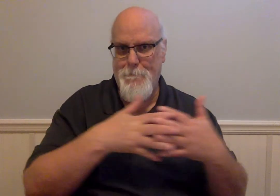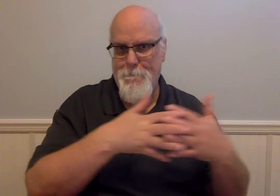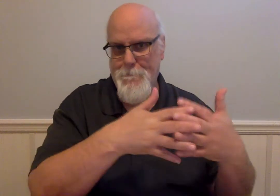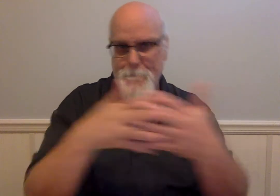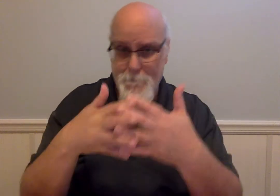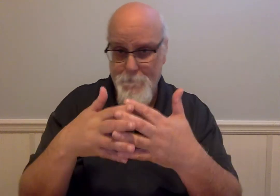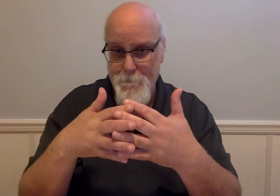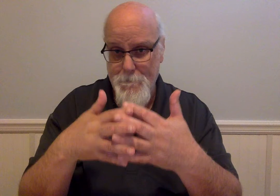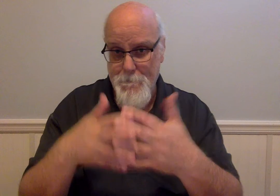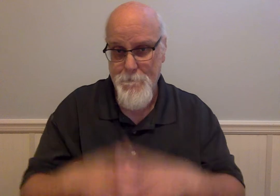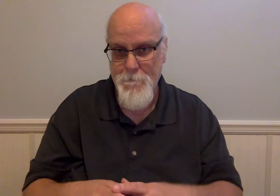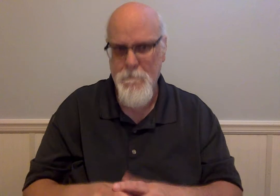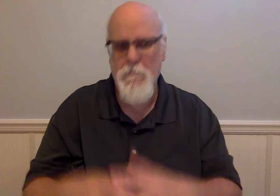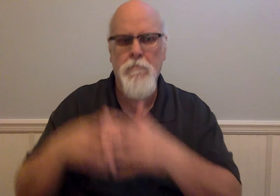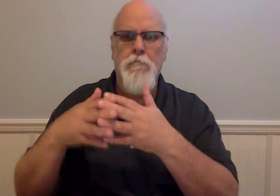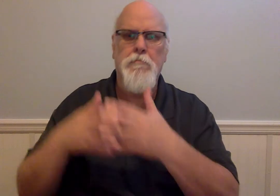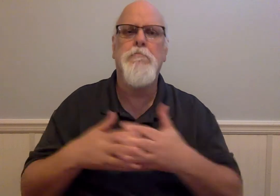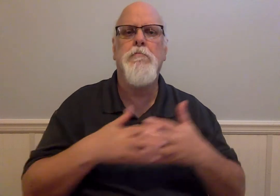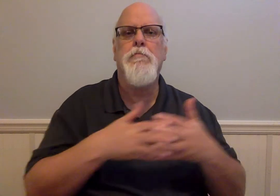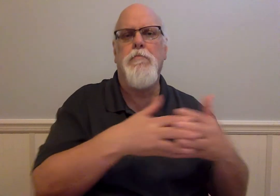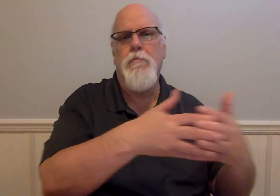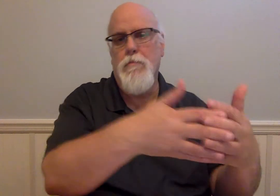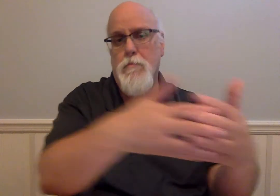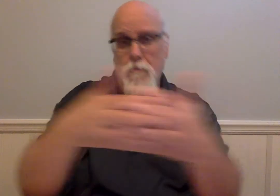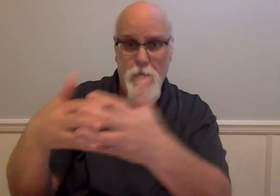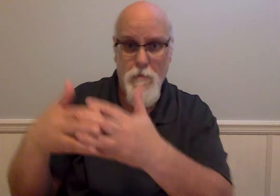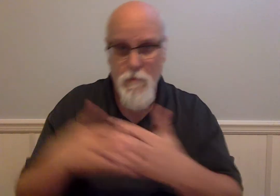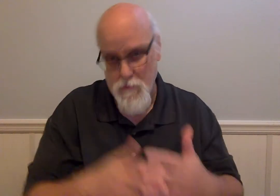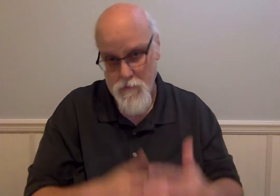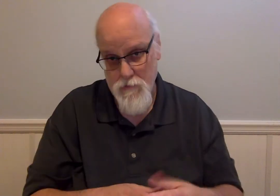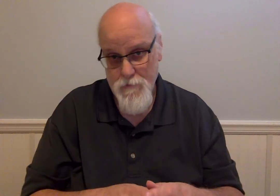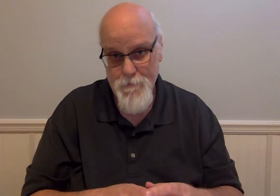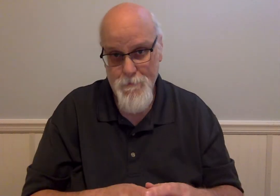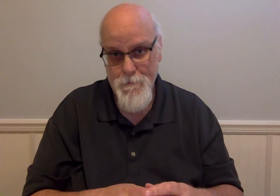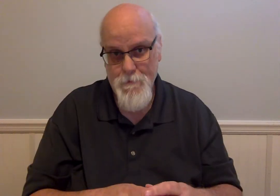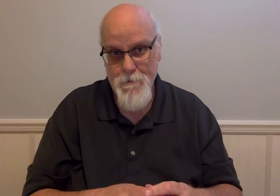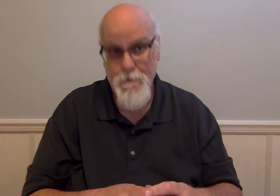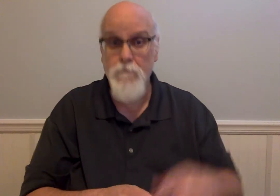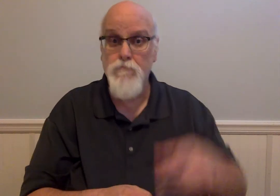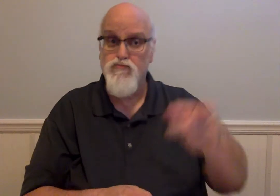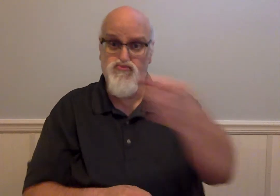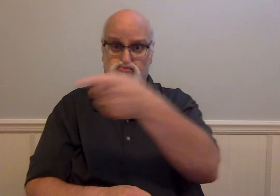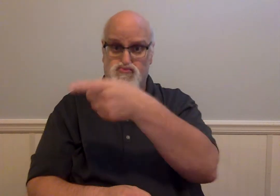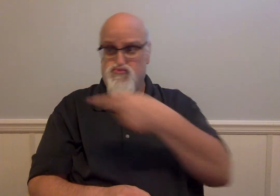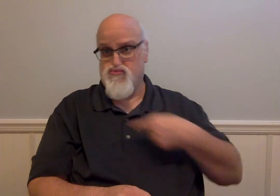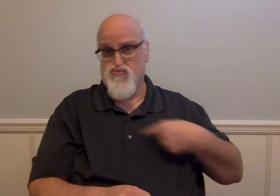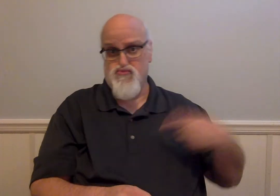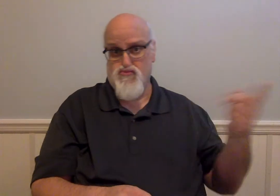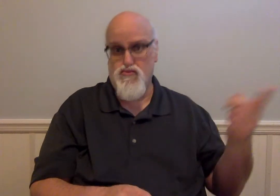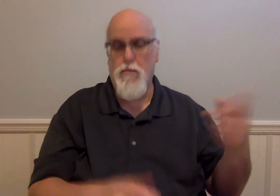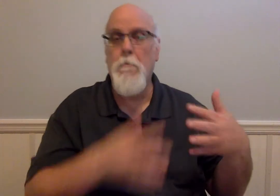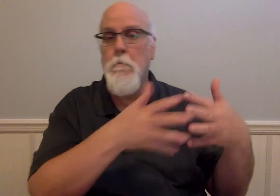America, this is the sign for America. If I circle it around America, we are